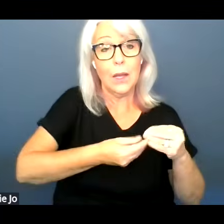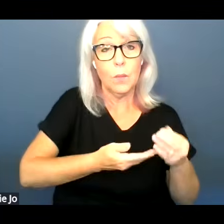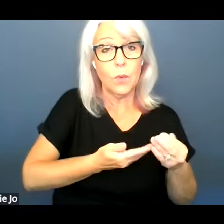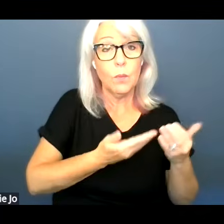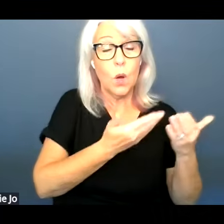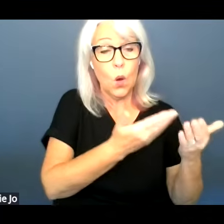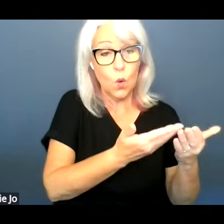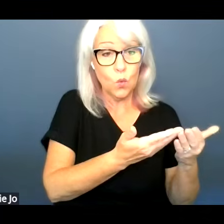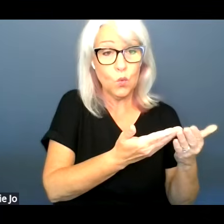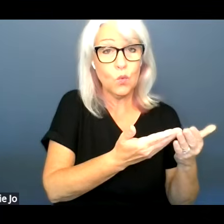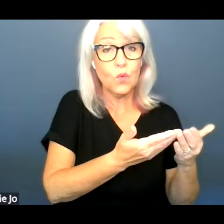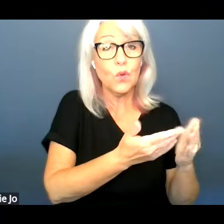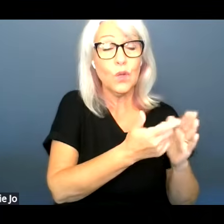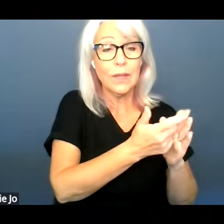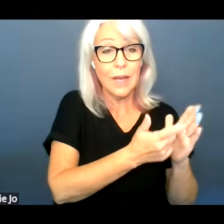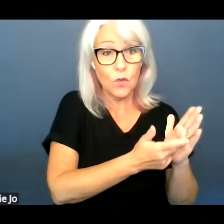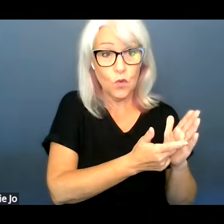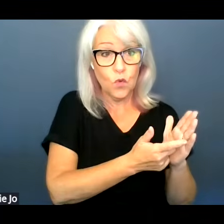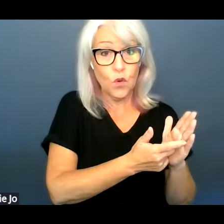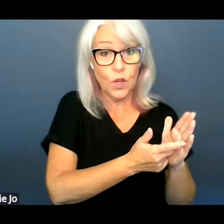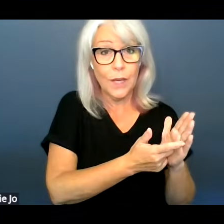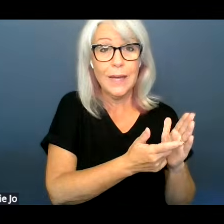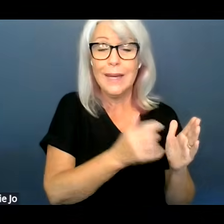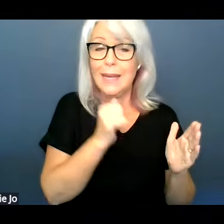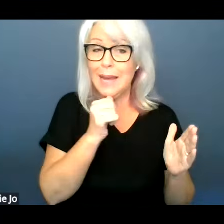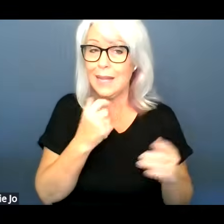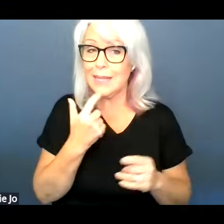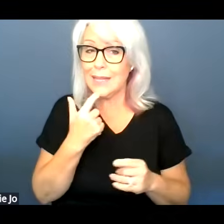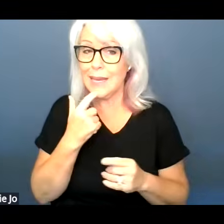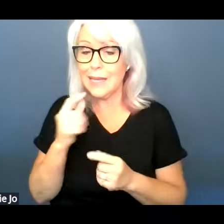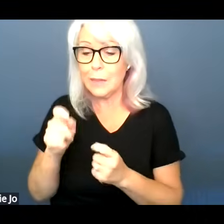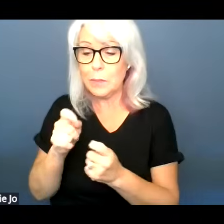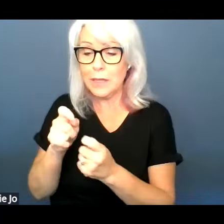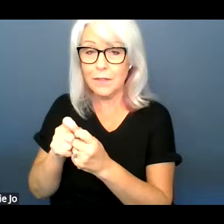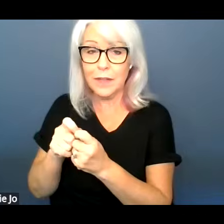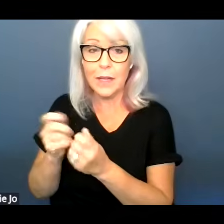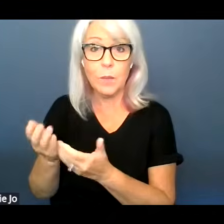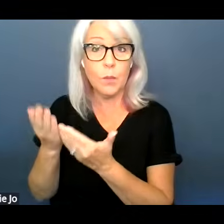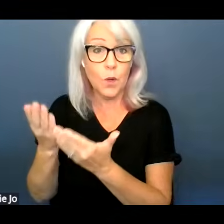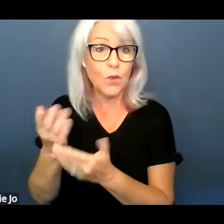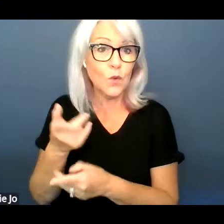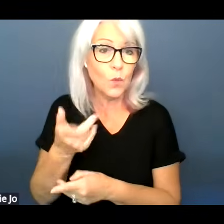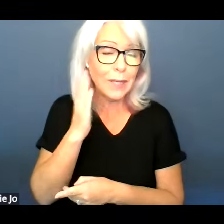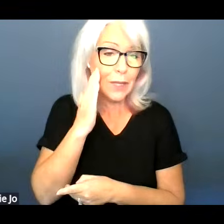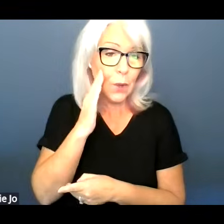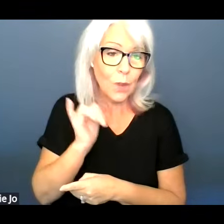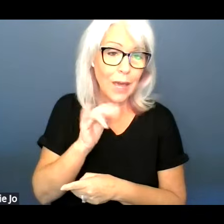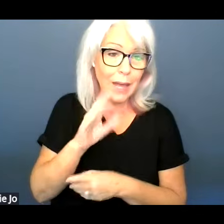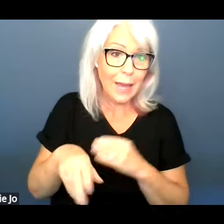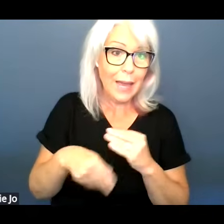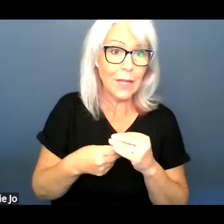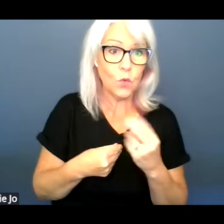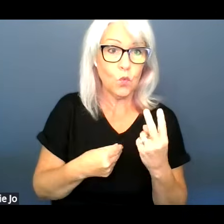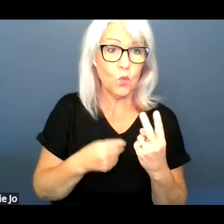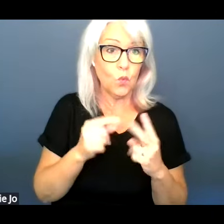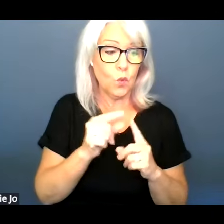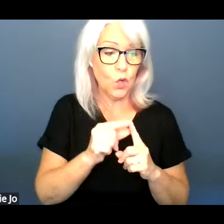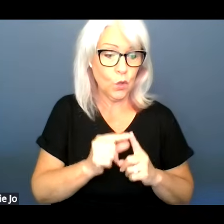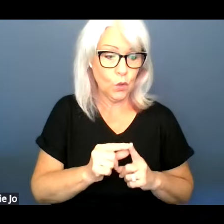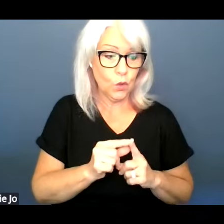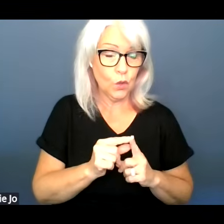initiative instead of proposal adds 2 words, which we don't want to do, right?